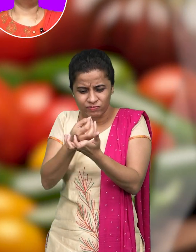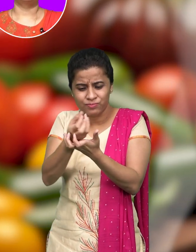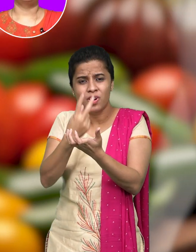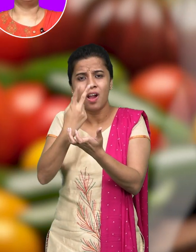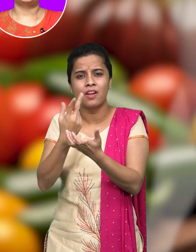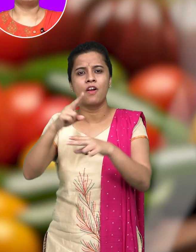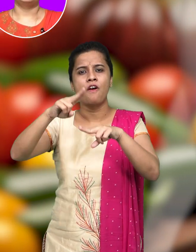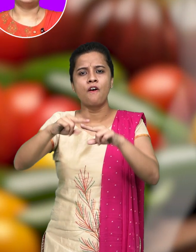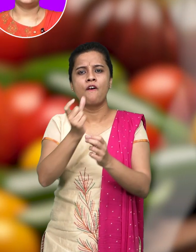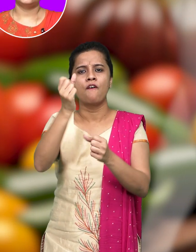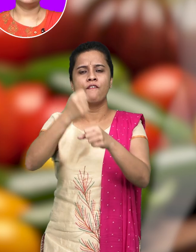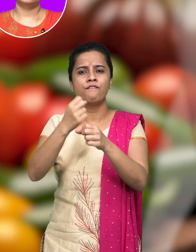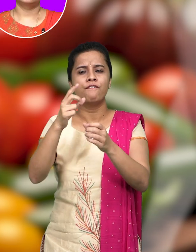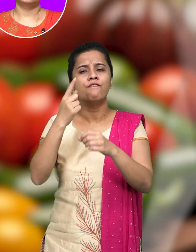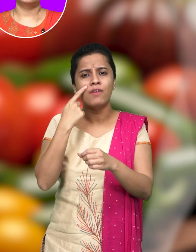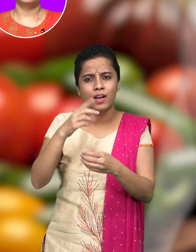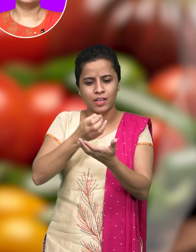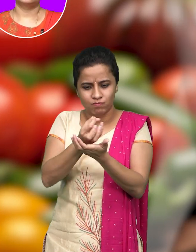How do fungi derive nutrition?